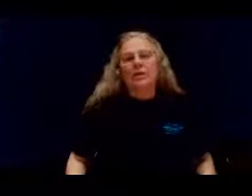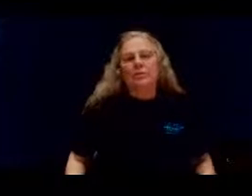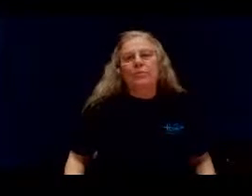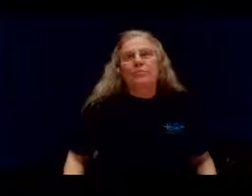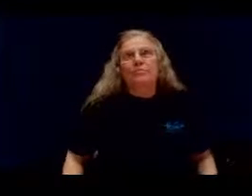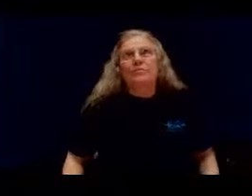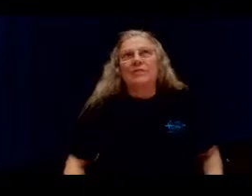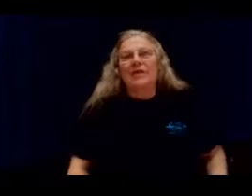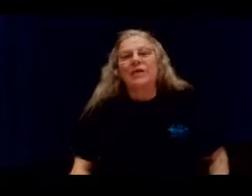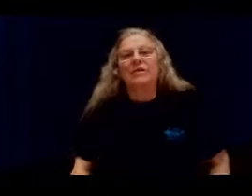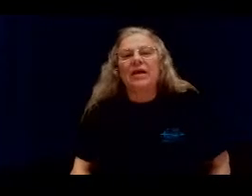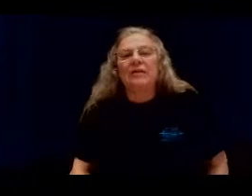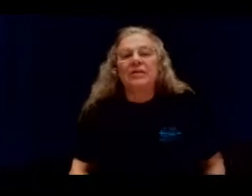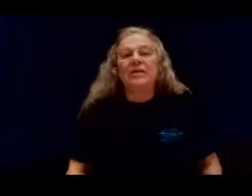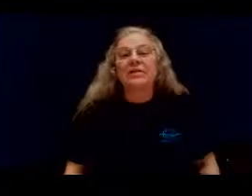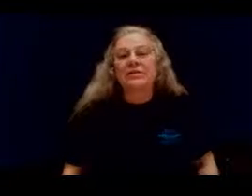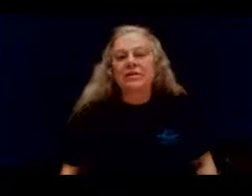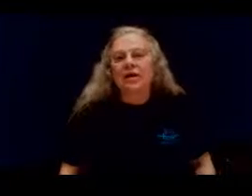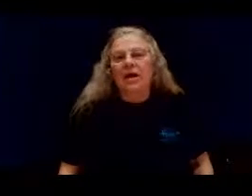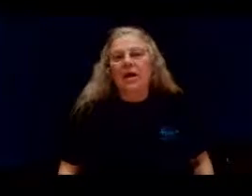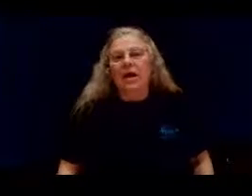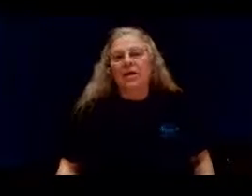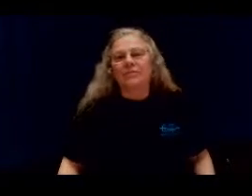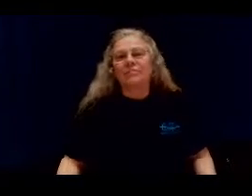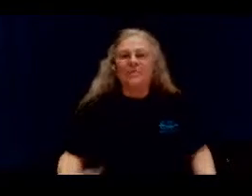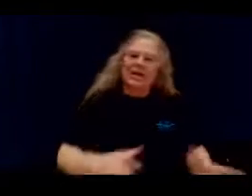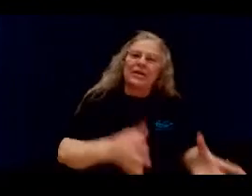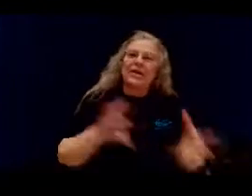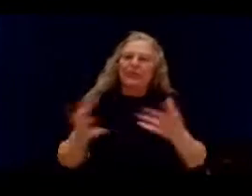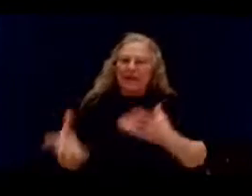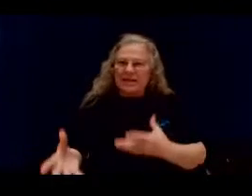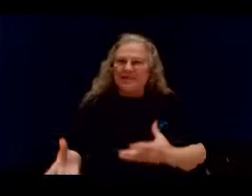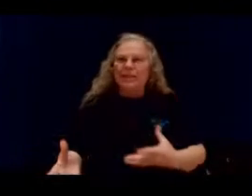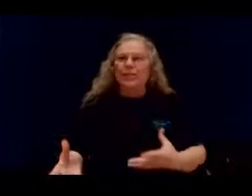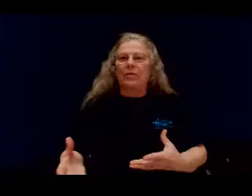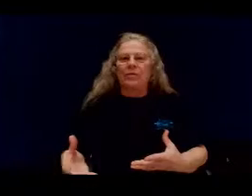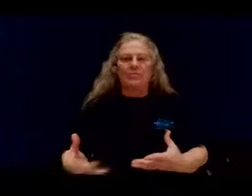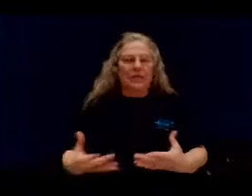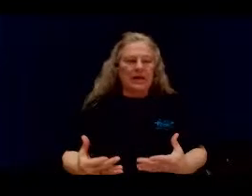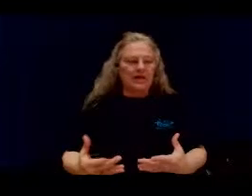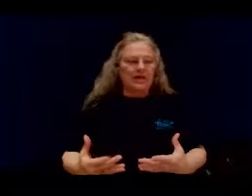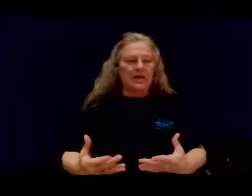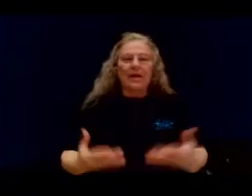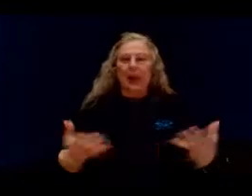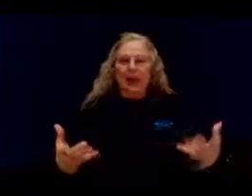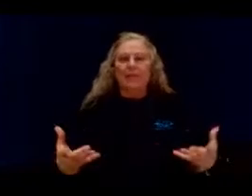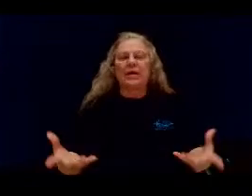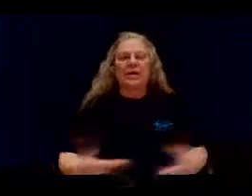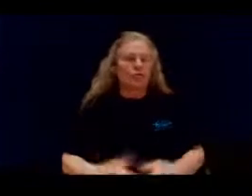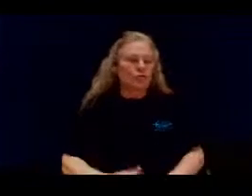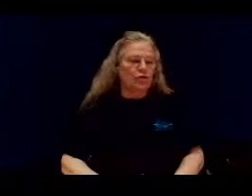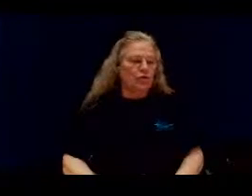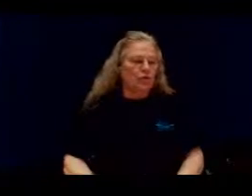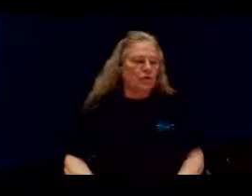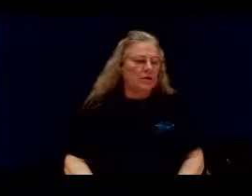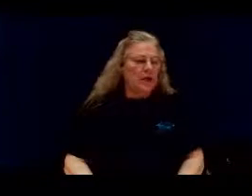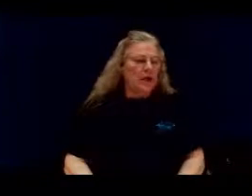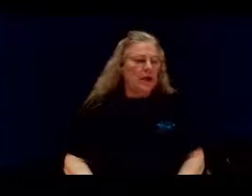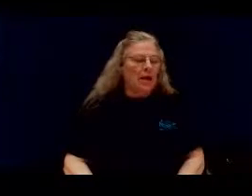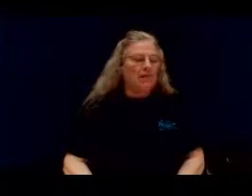it gives us another example of things that happen in church songs.